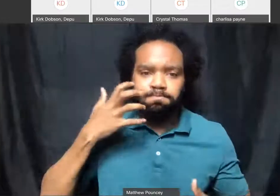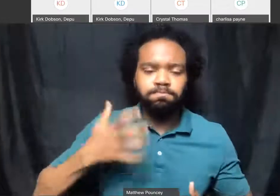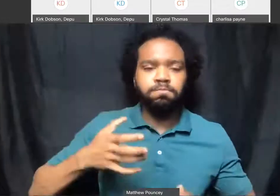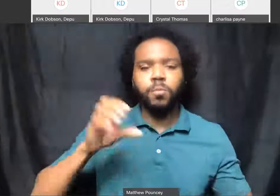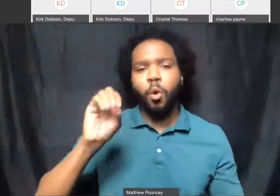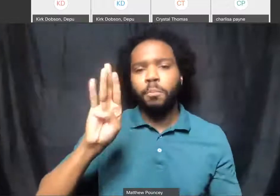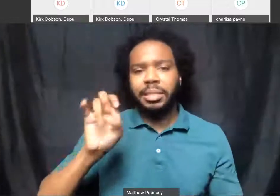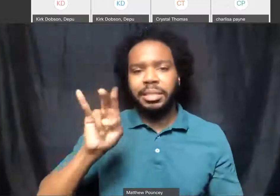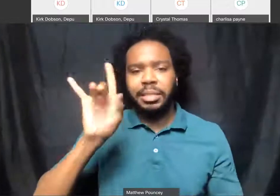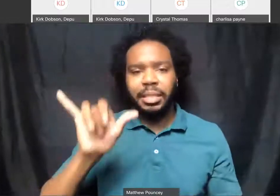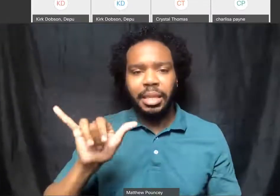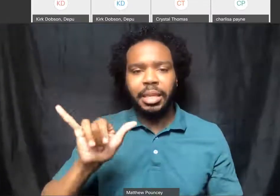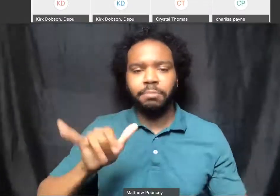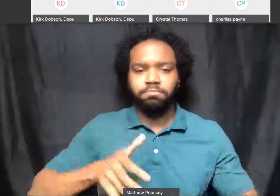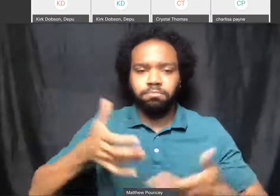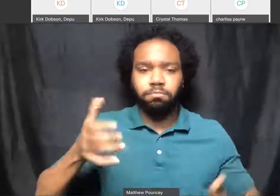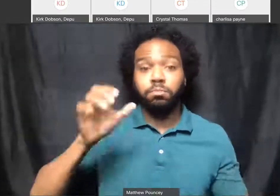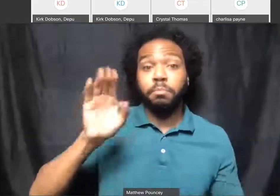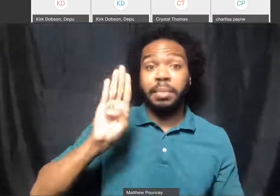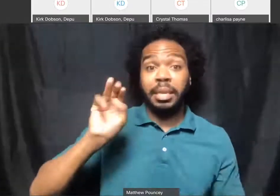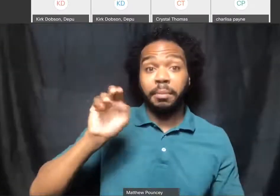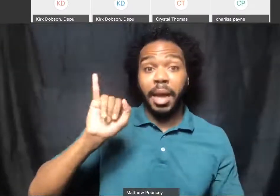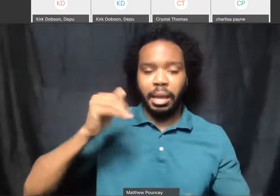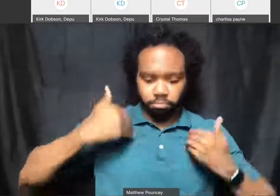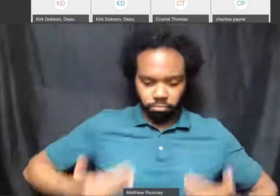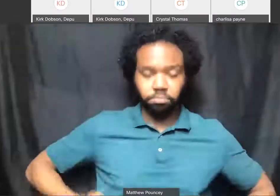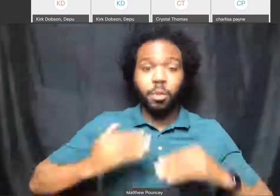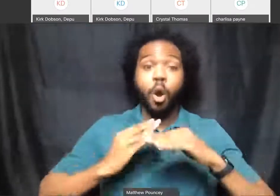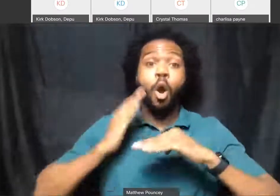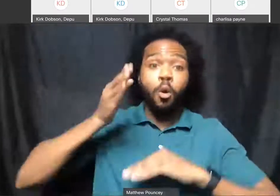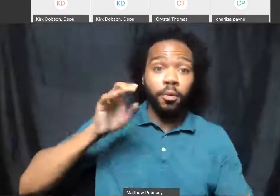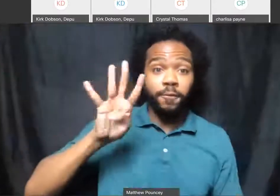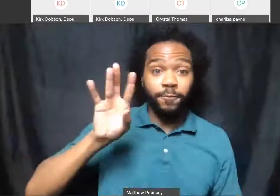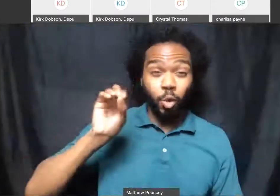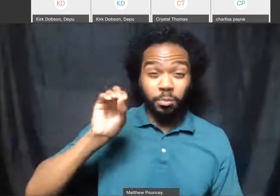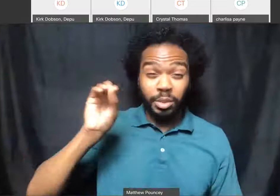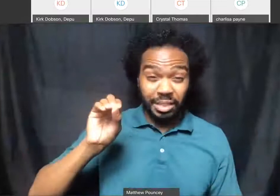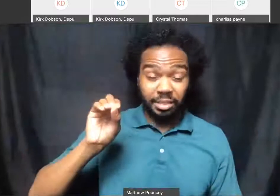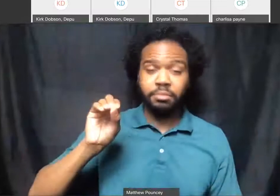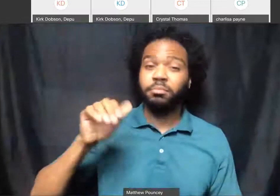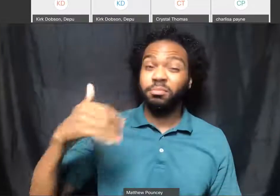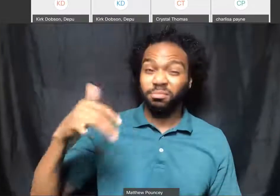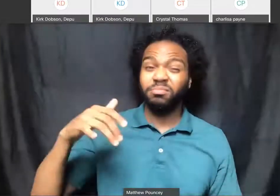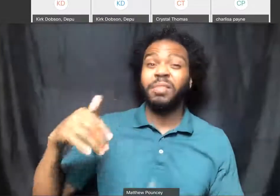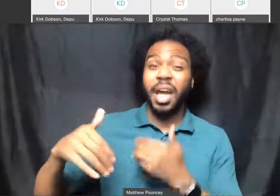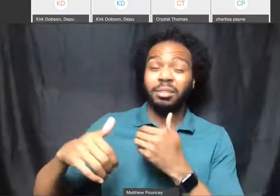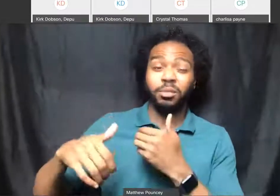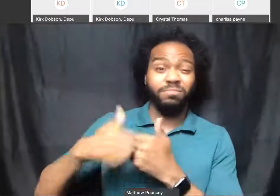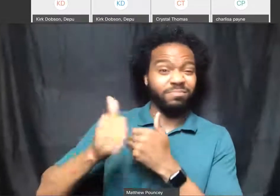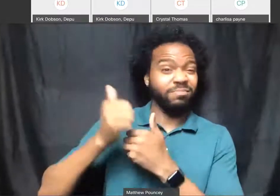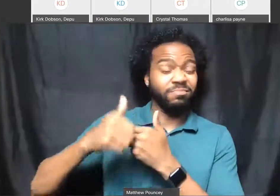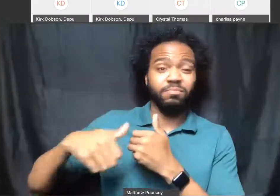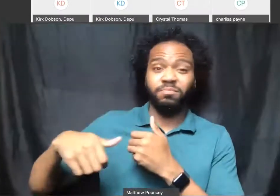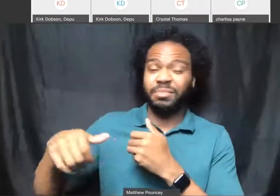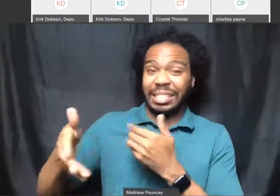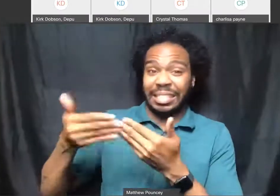mass index above 40, as a high-risk group. In looking at the data, they are now saying that obesity with